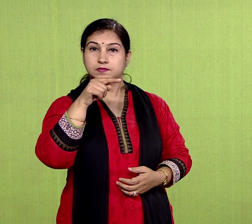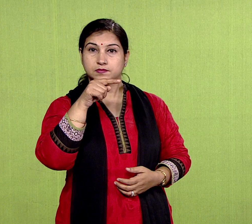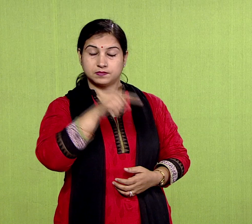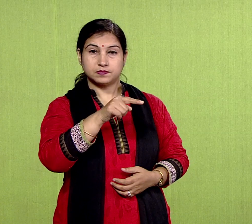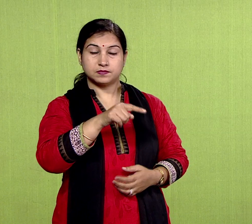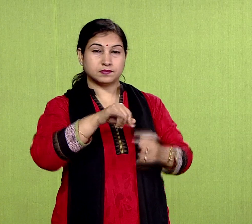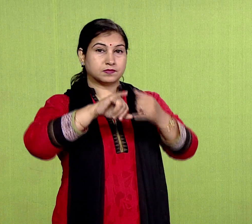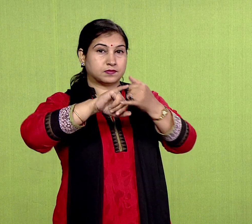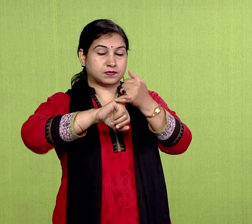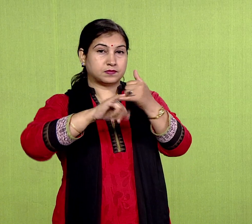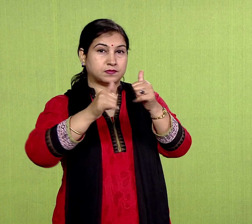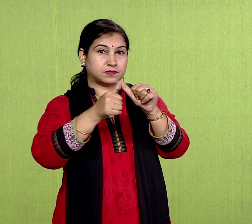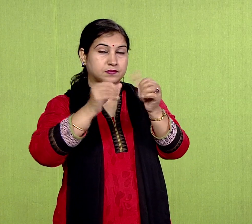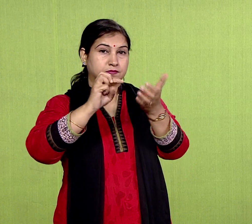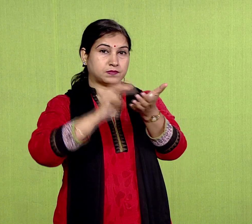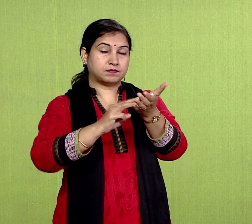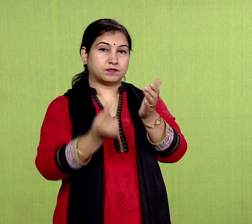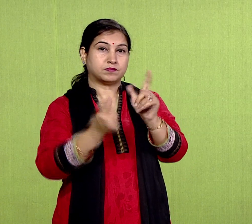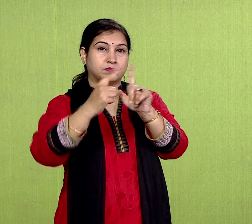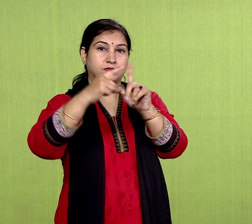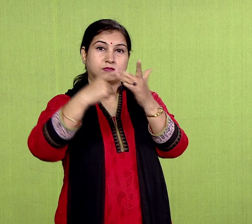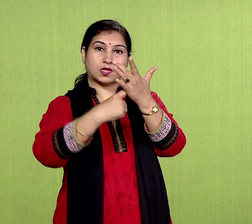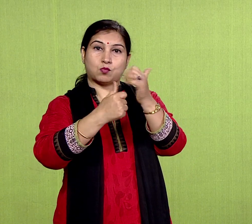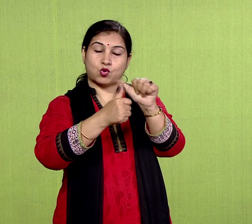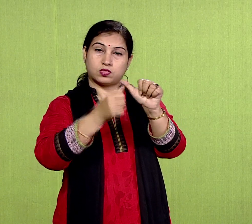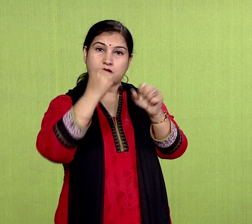Samudragupta was succeeded by Chandragupta II,